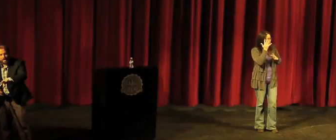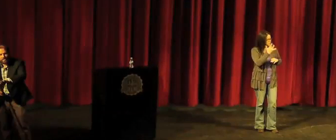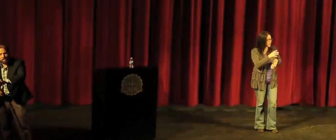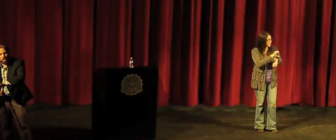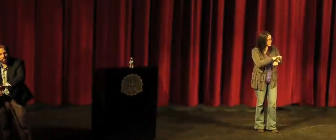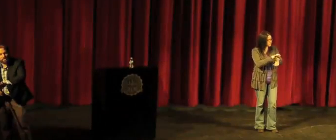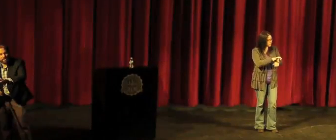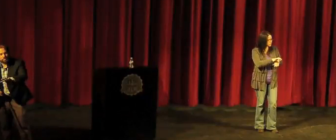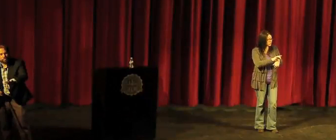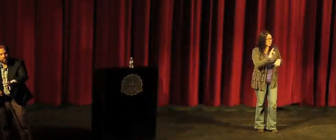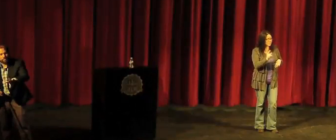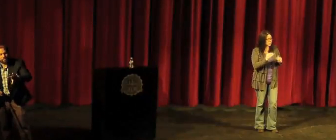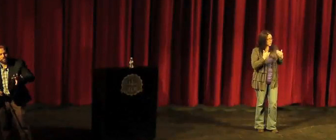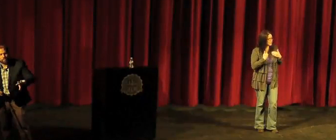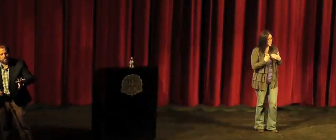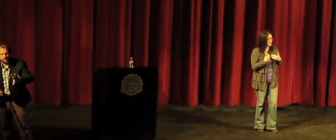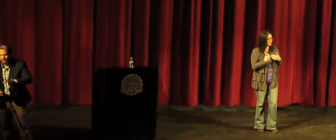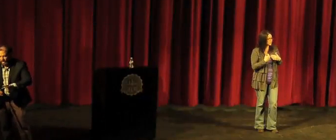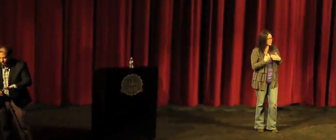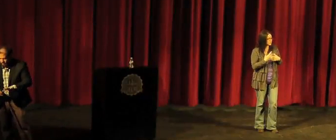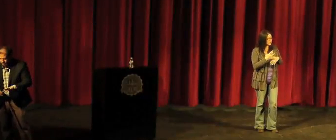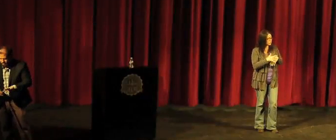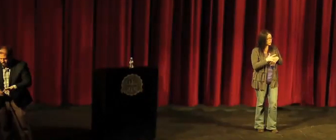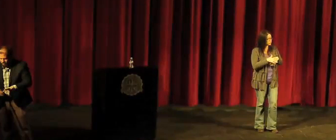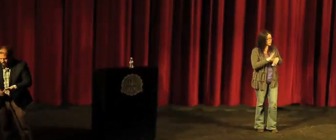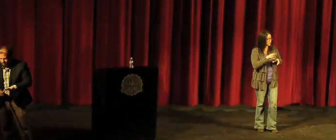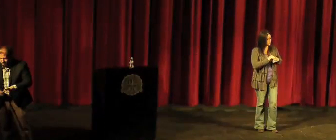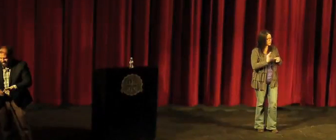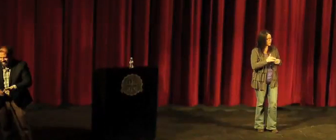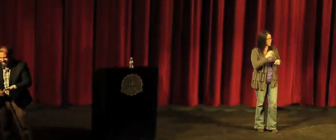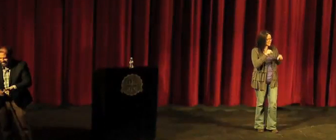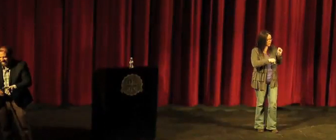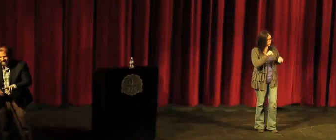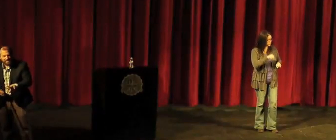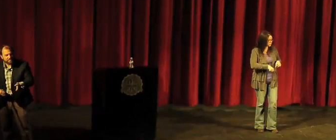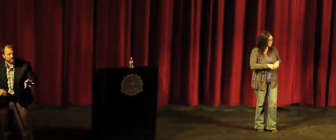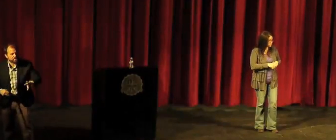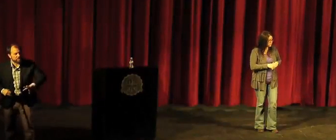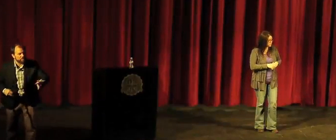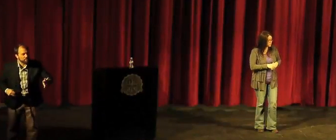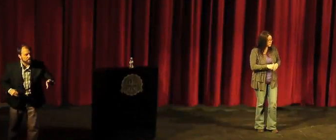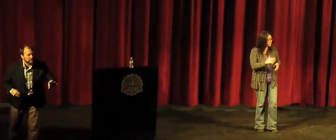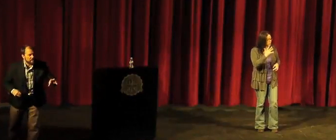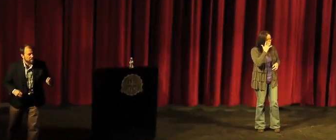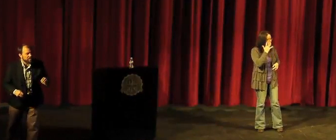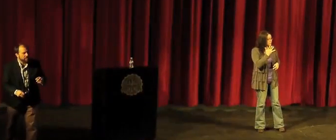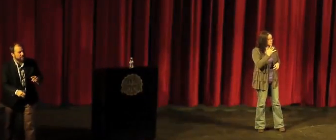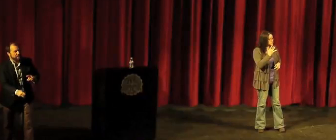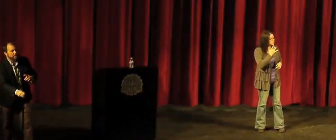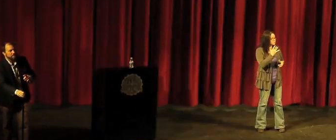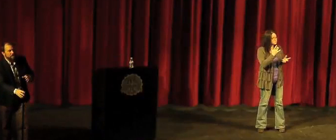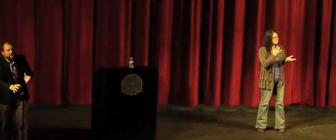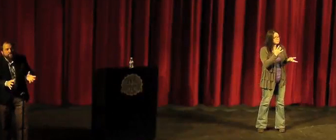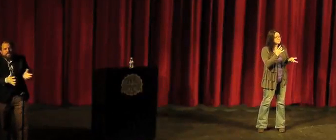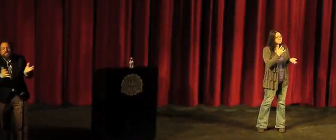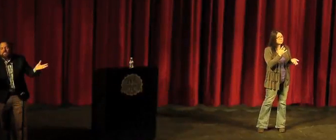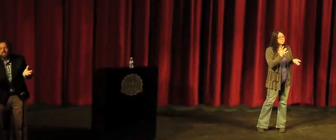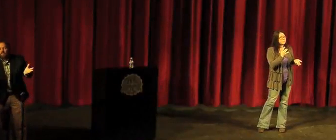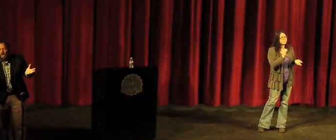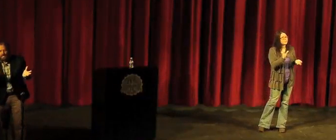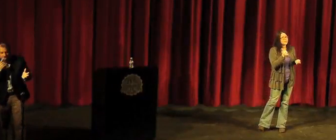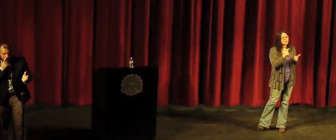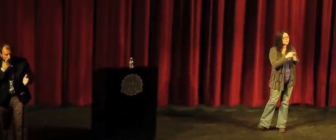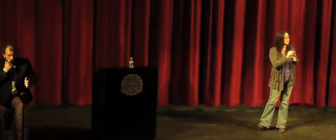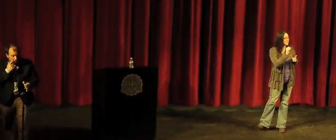church has always had room to absorb our doubt. Right? Because we don't, like in other words, that